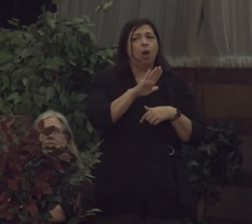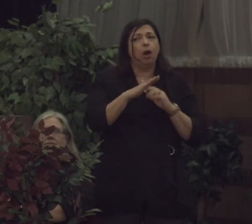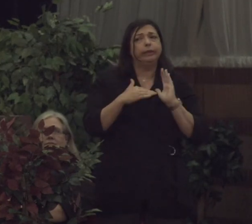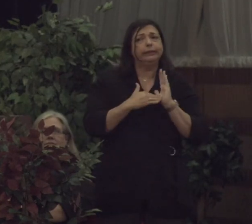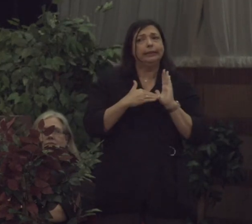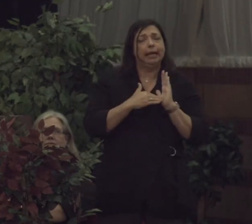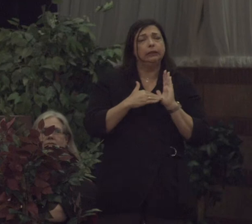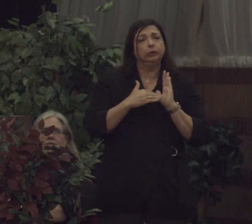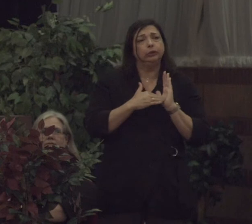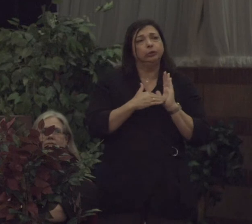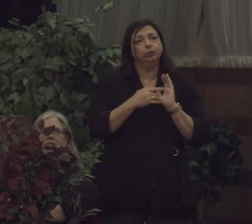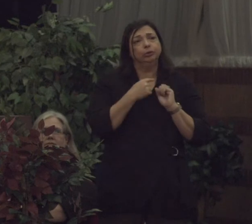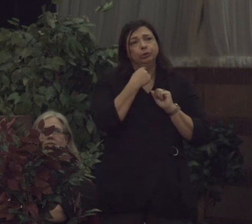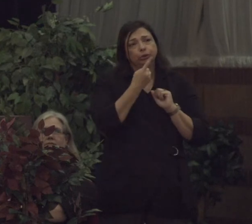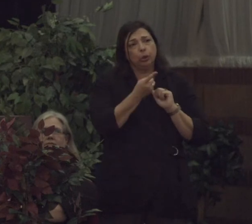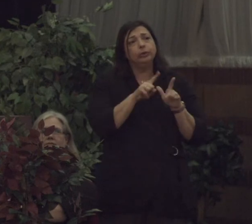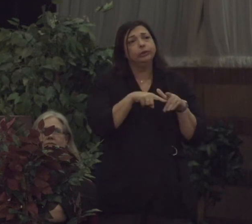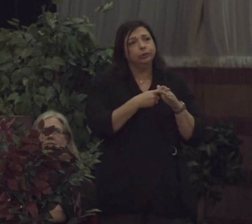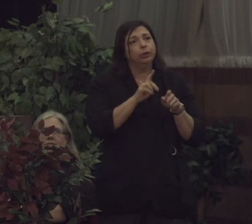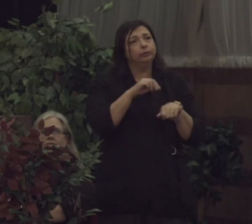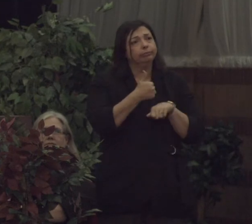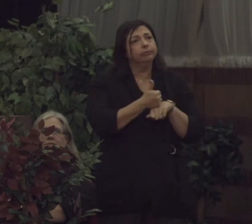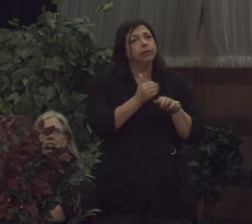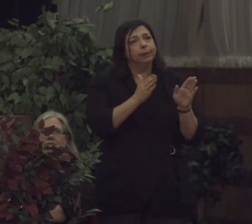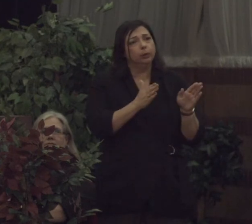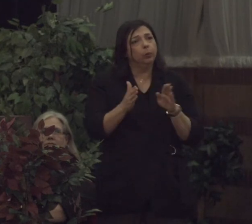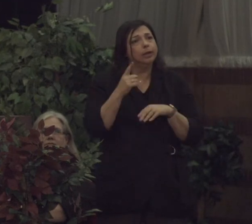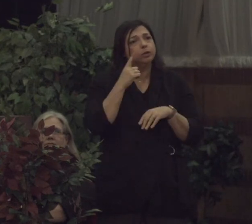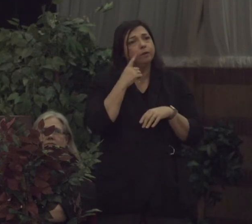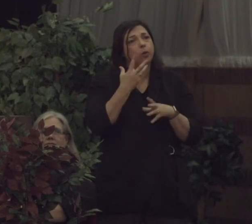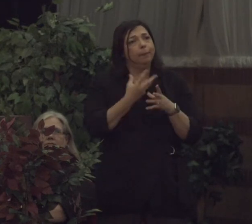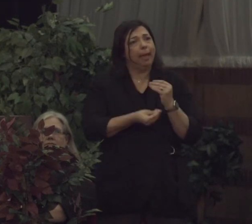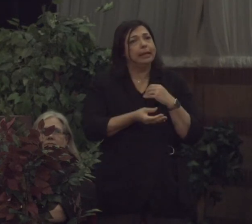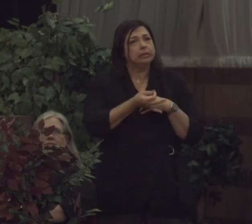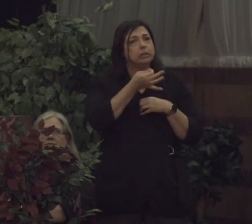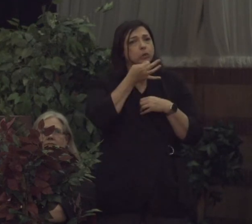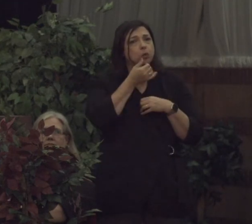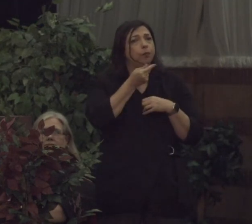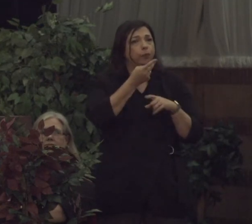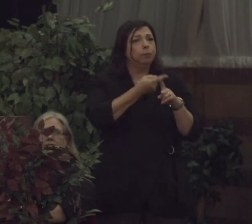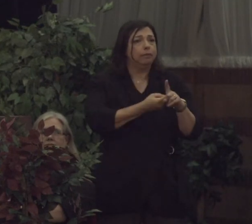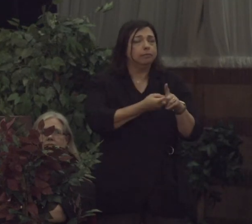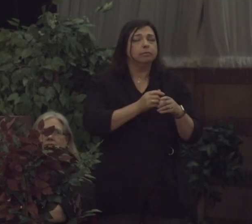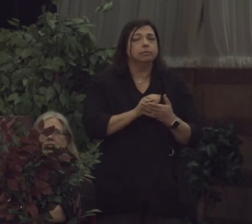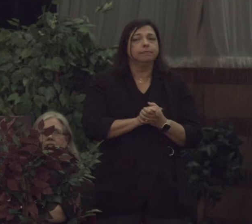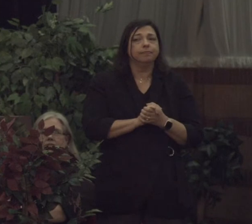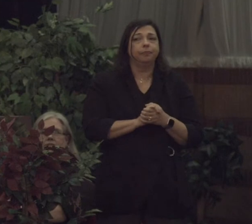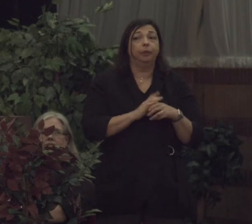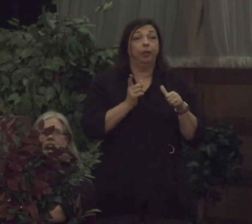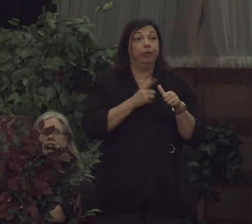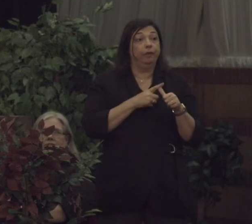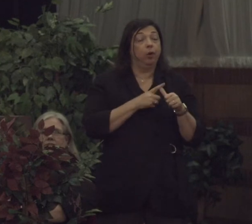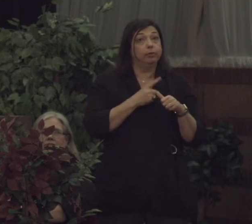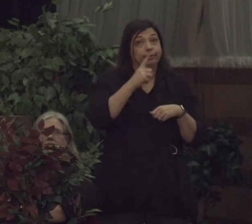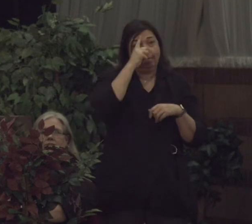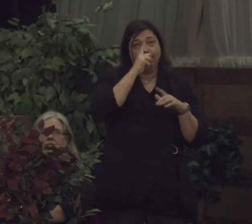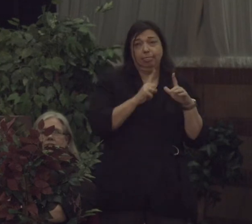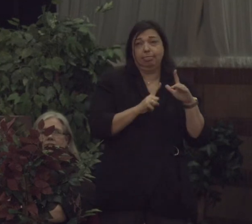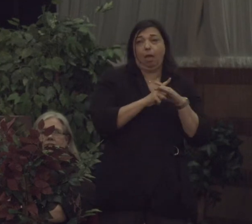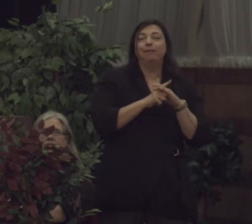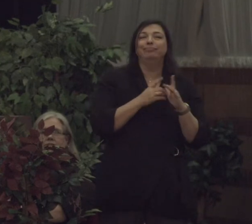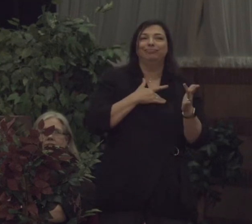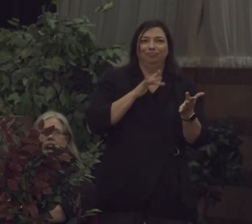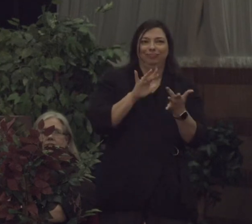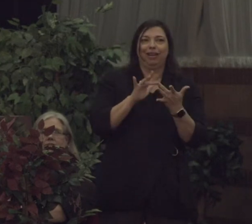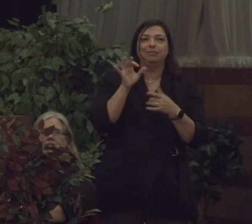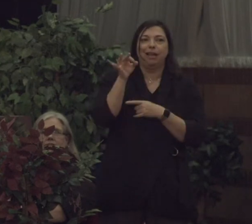doctor had told her, start making arrangements for your passing in a few months. So the first thing she thought of, let me get in touch with